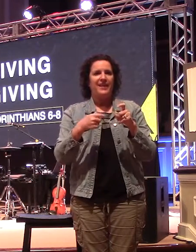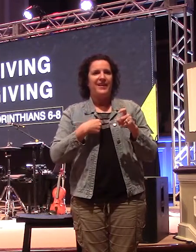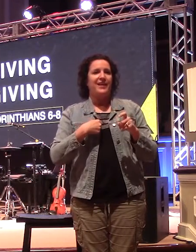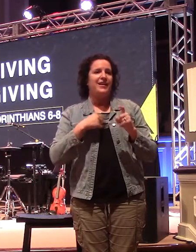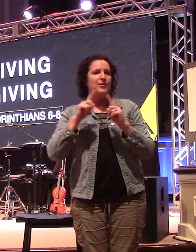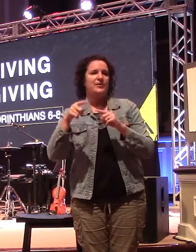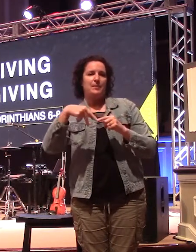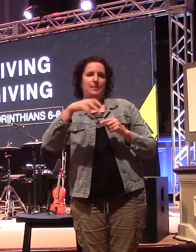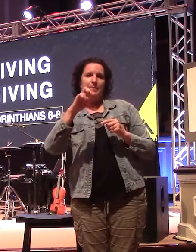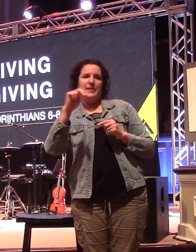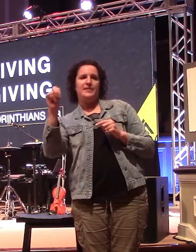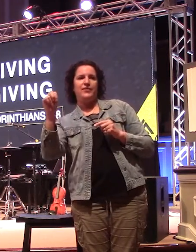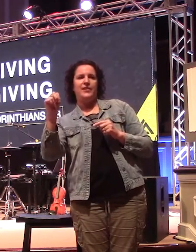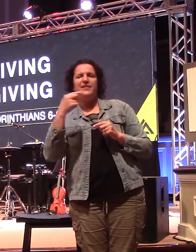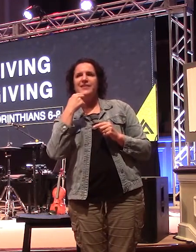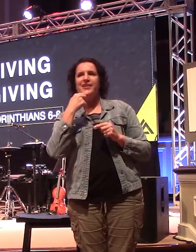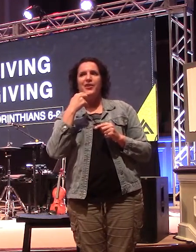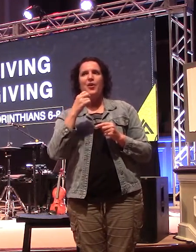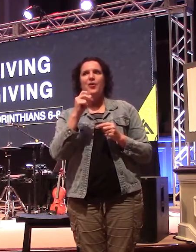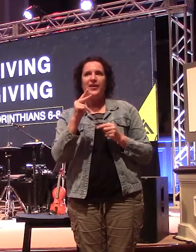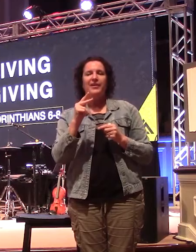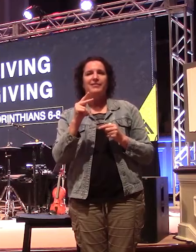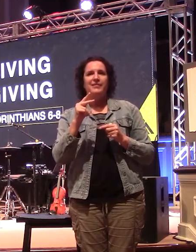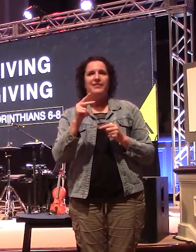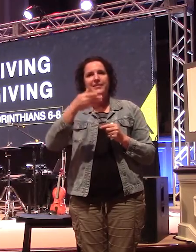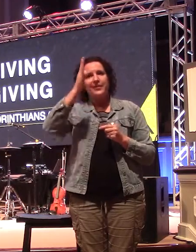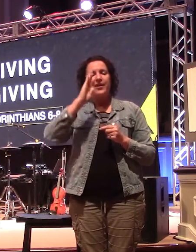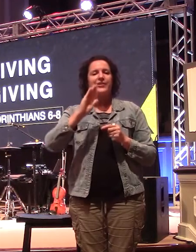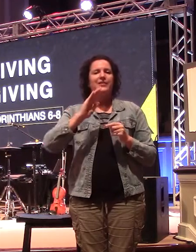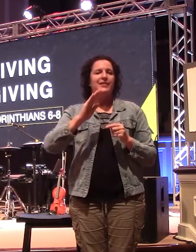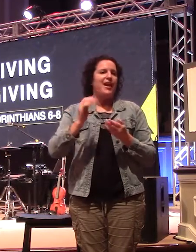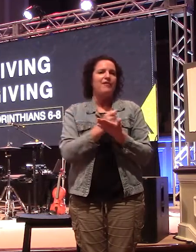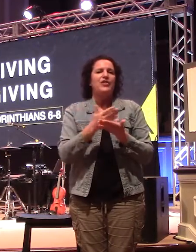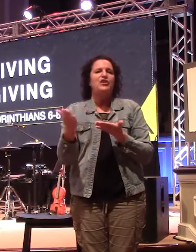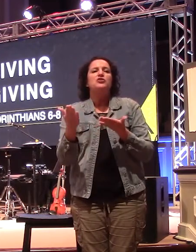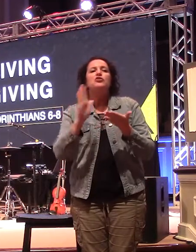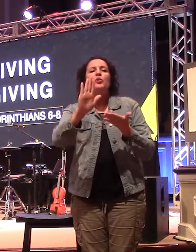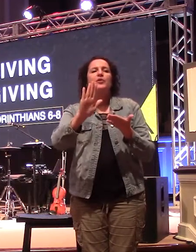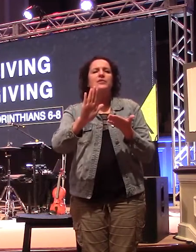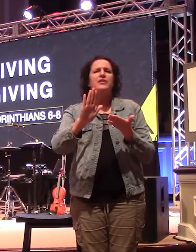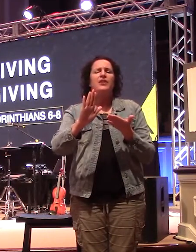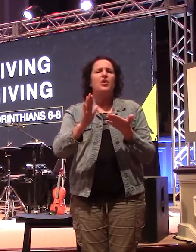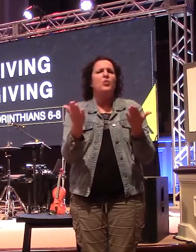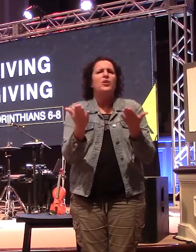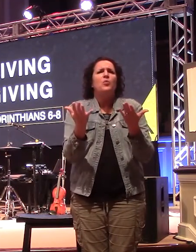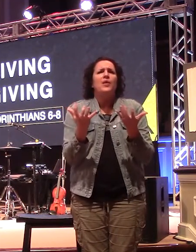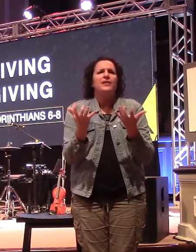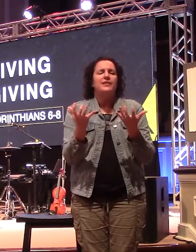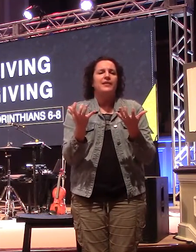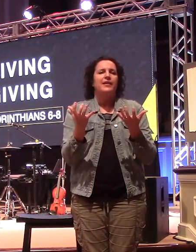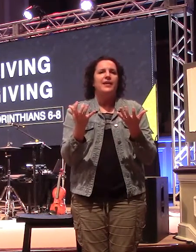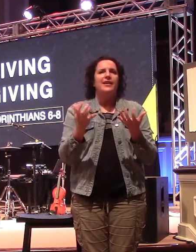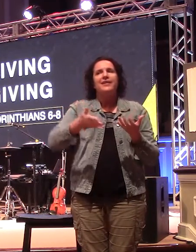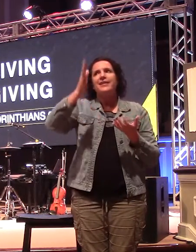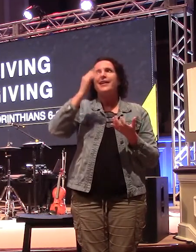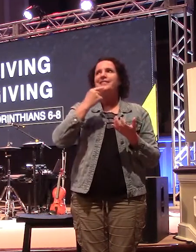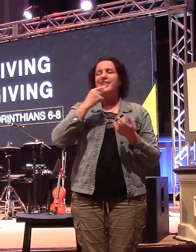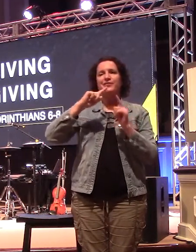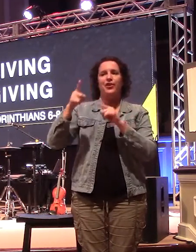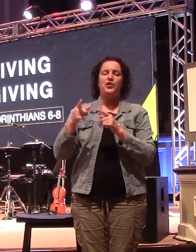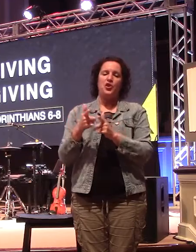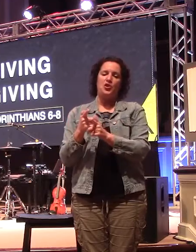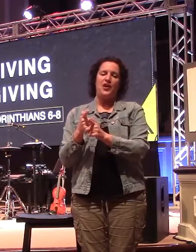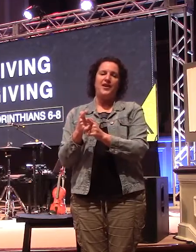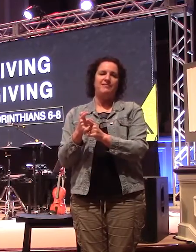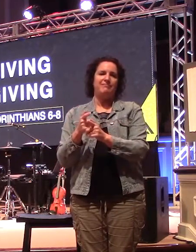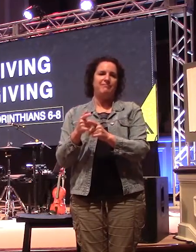God, everything's yours, what do you want me to give? And God told me to go to my gun cabinet. Oh, man, my guns. I start